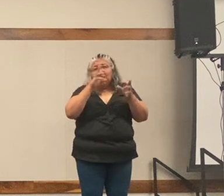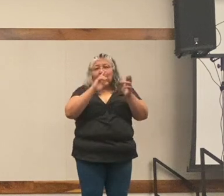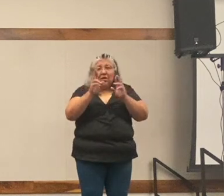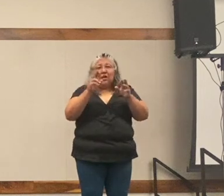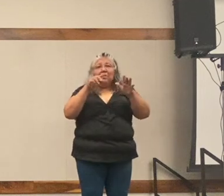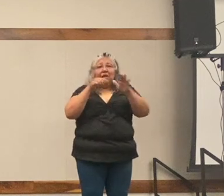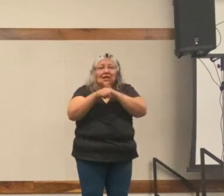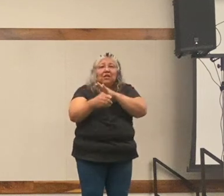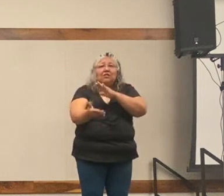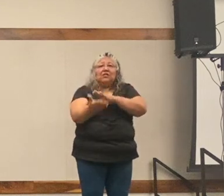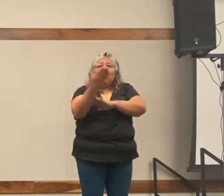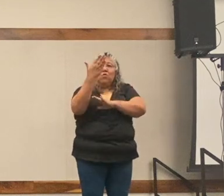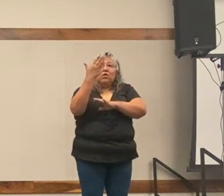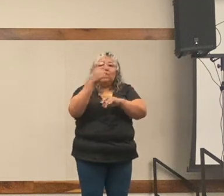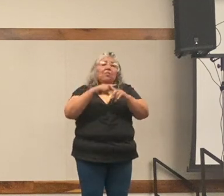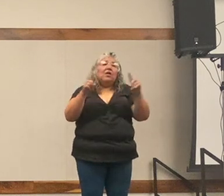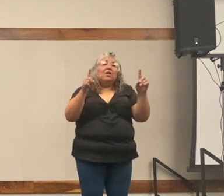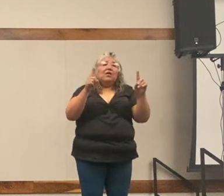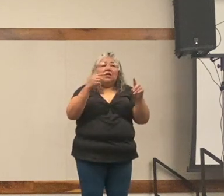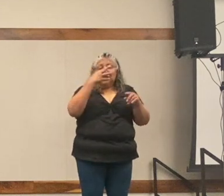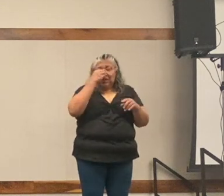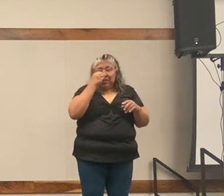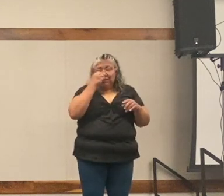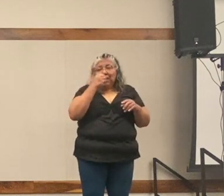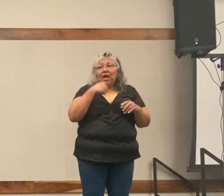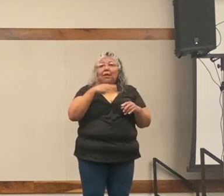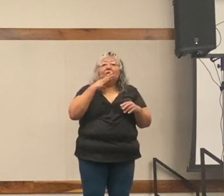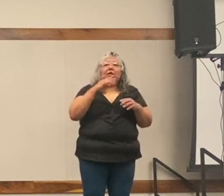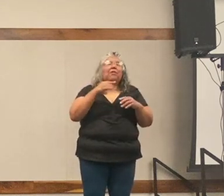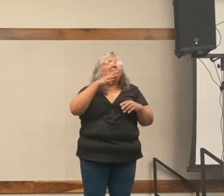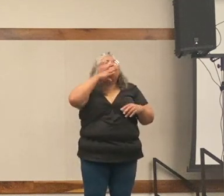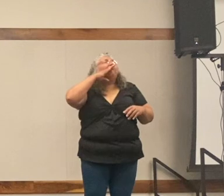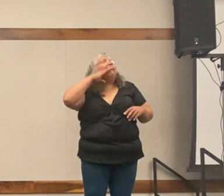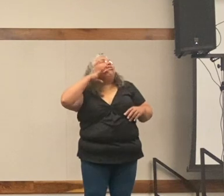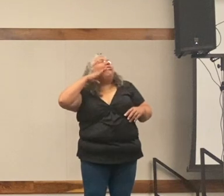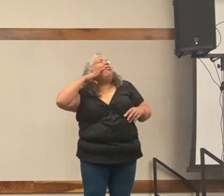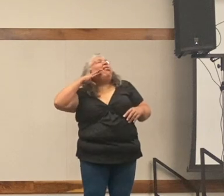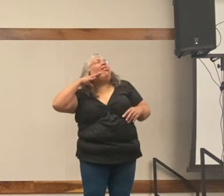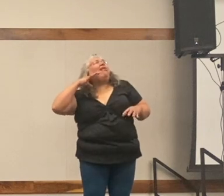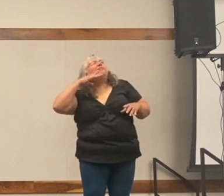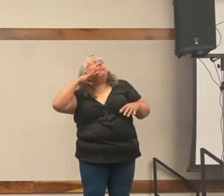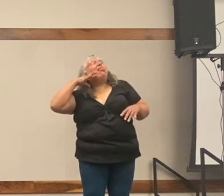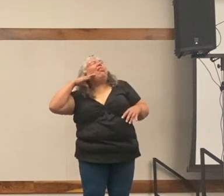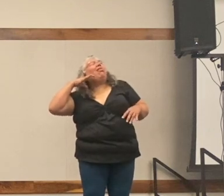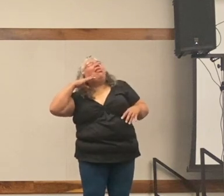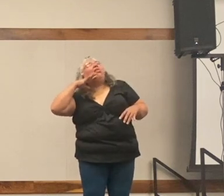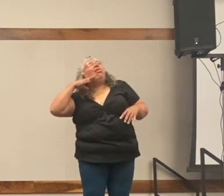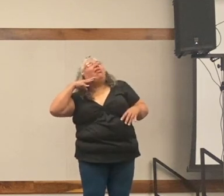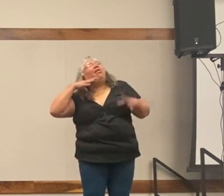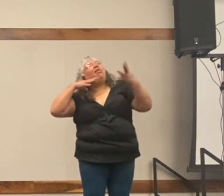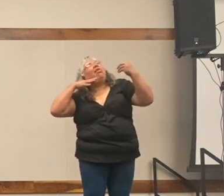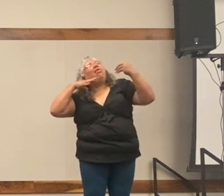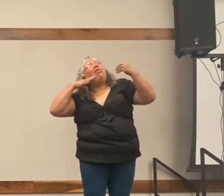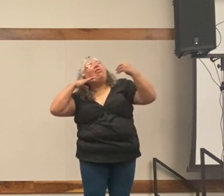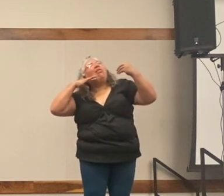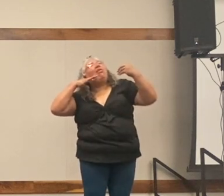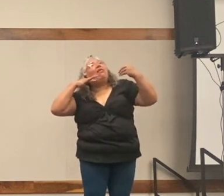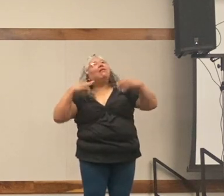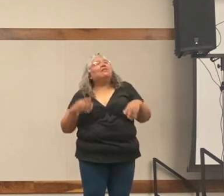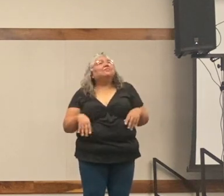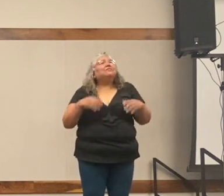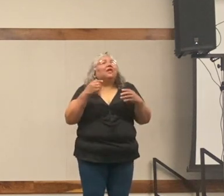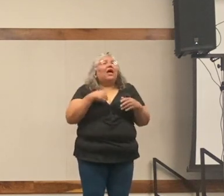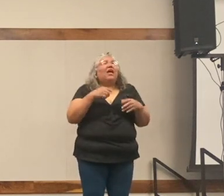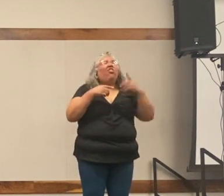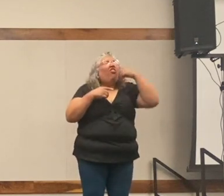to be killed in the morning, but he's sleeping. I'm talking like drool coming out of the side of his face kind of sleep. I'm talking about